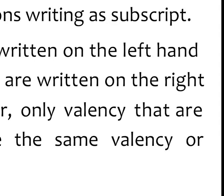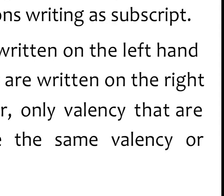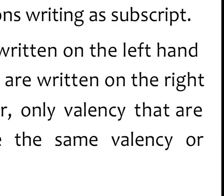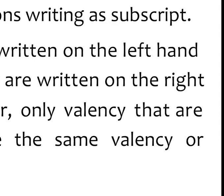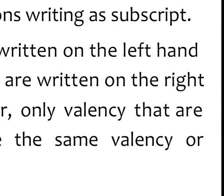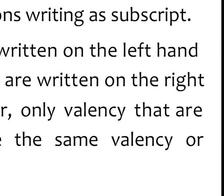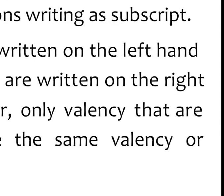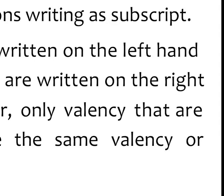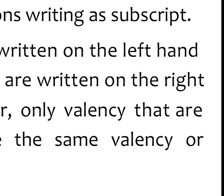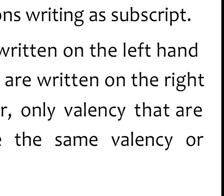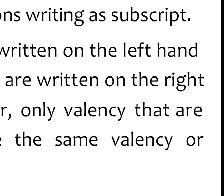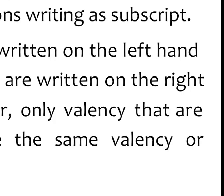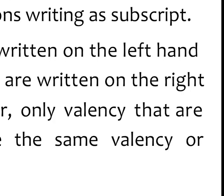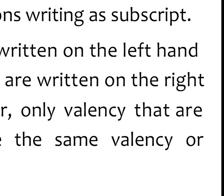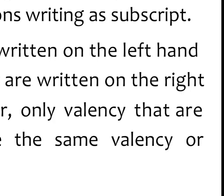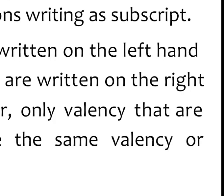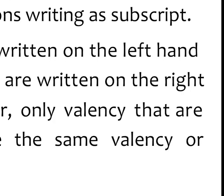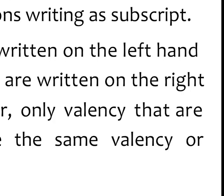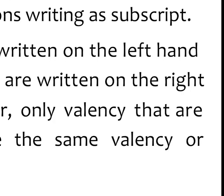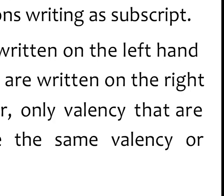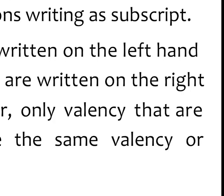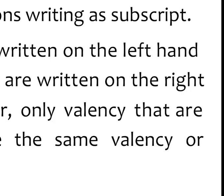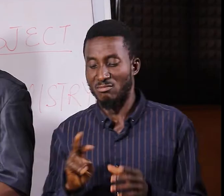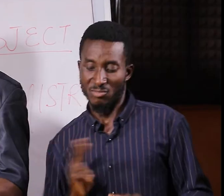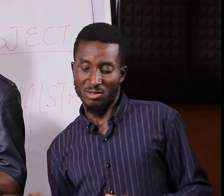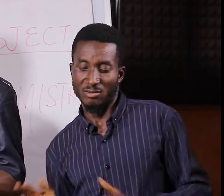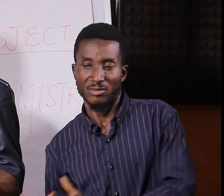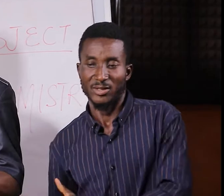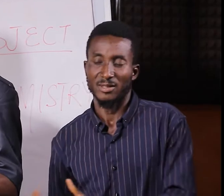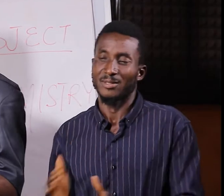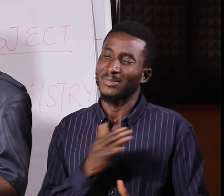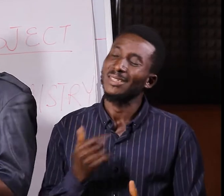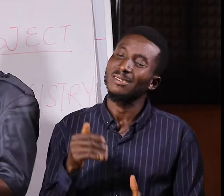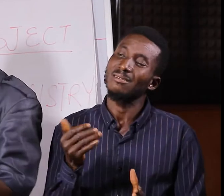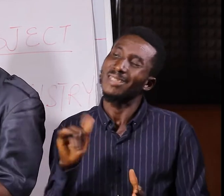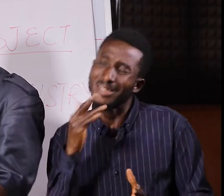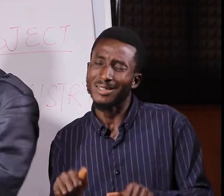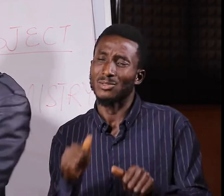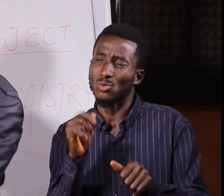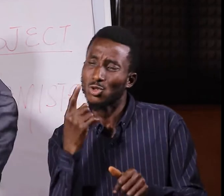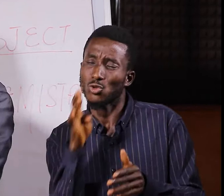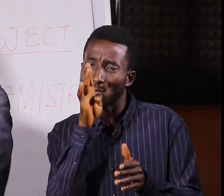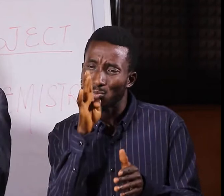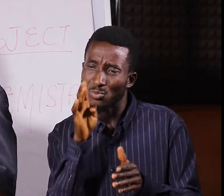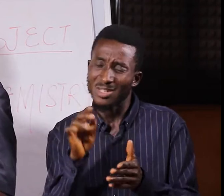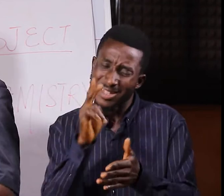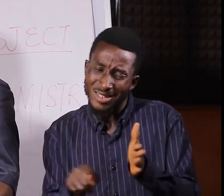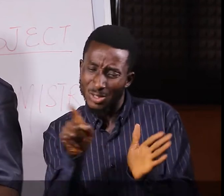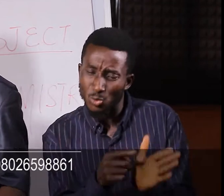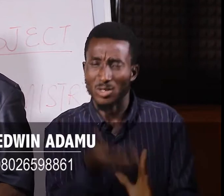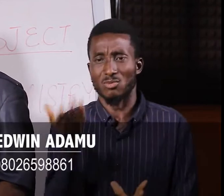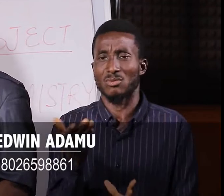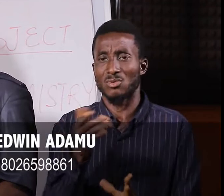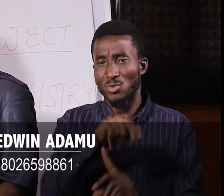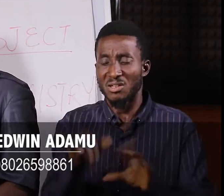side, and the anions should be on the right-hand side. Then they can also, these valencies can also cancel out when they are